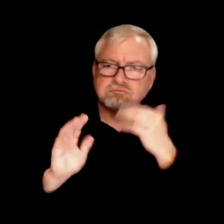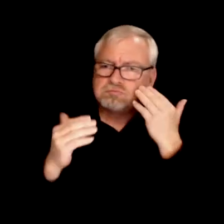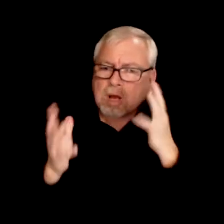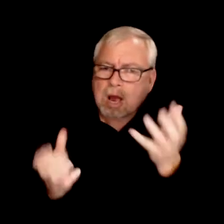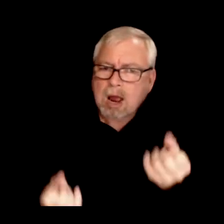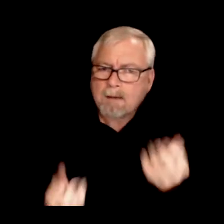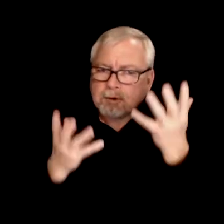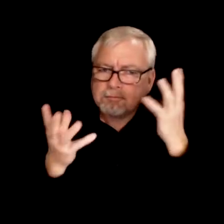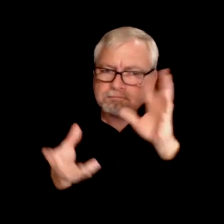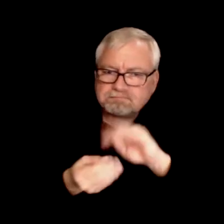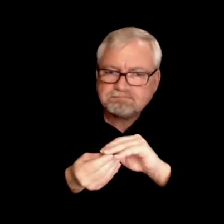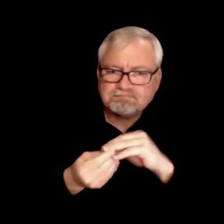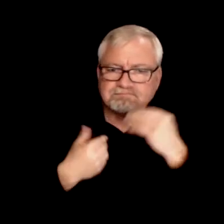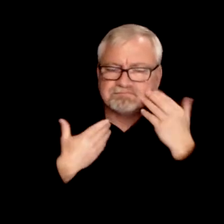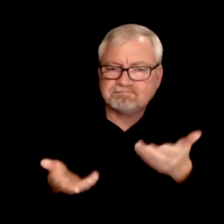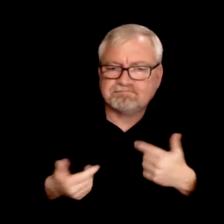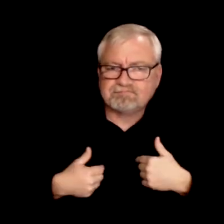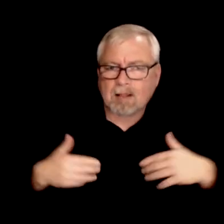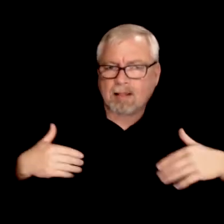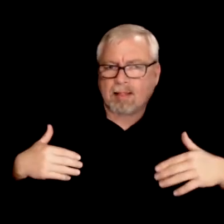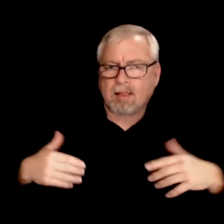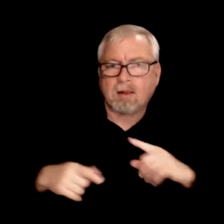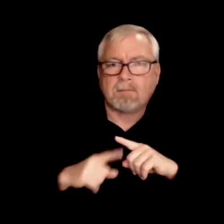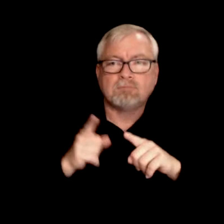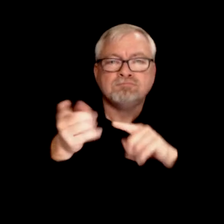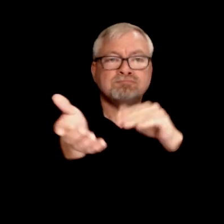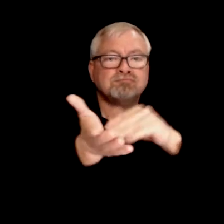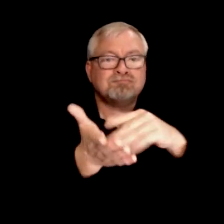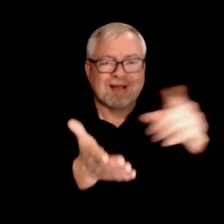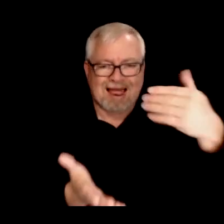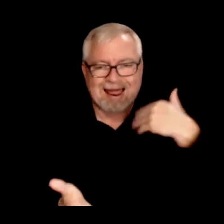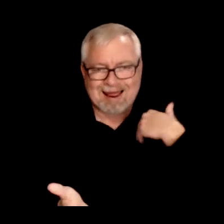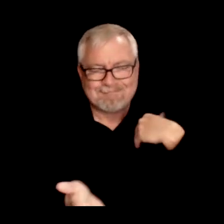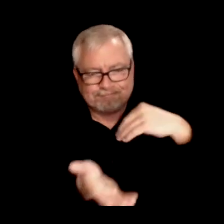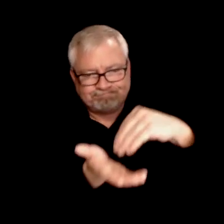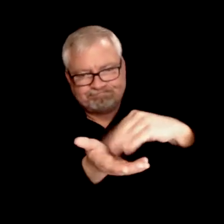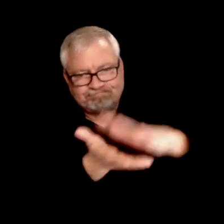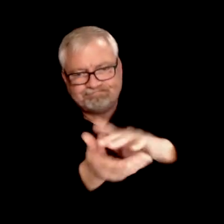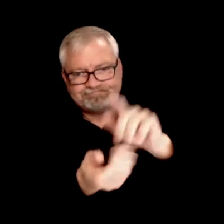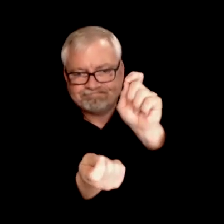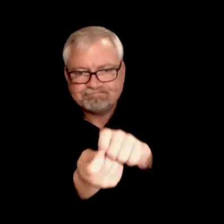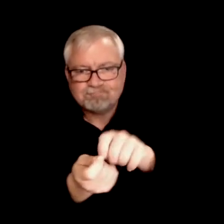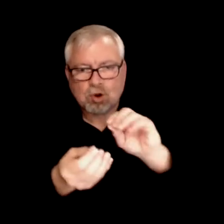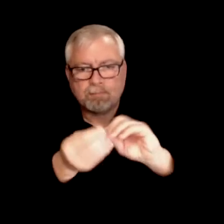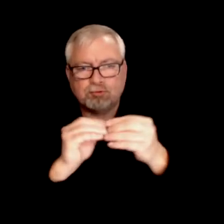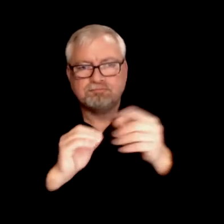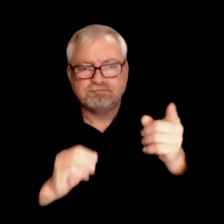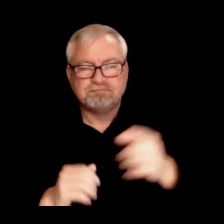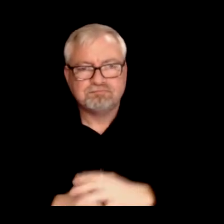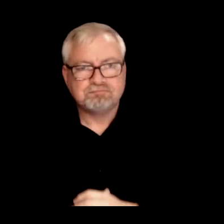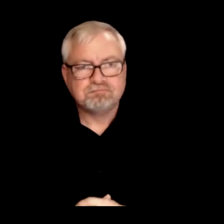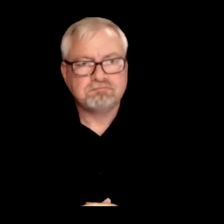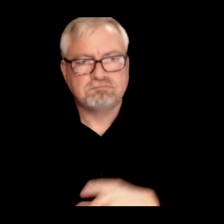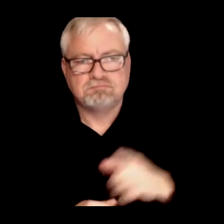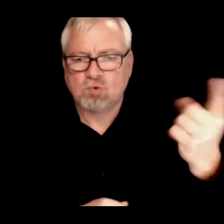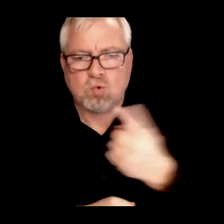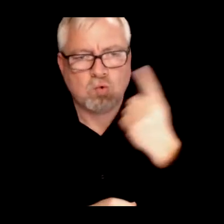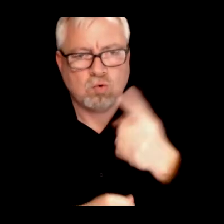can connect you, but I don't. I'm afraid I can only keep the vaccine numbers in my head. Fair enough.